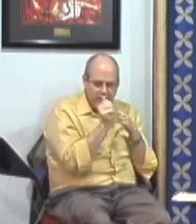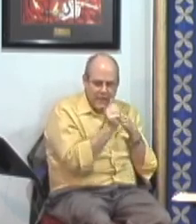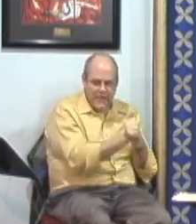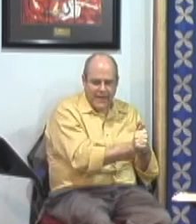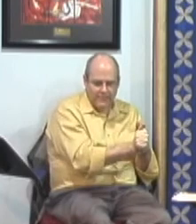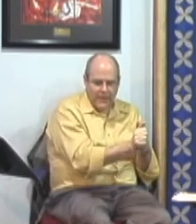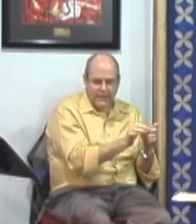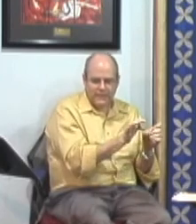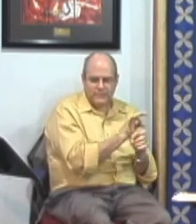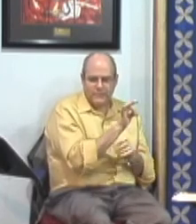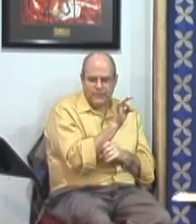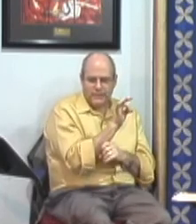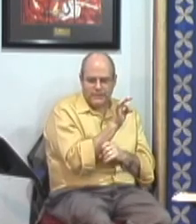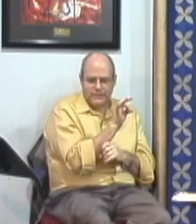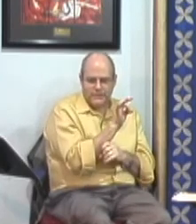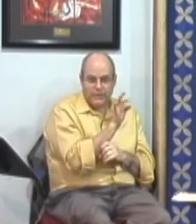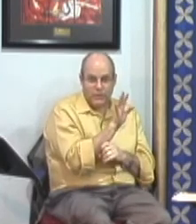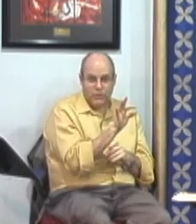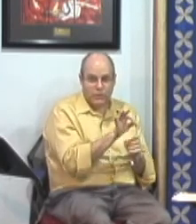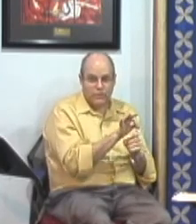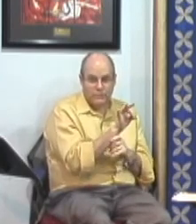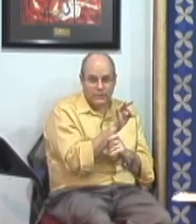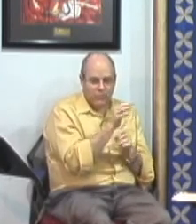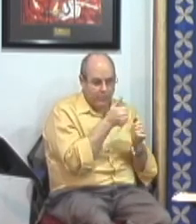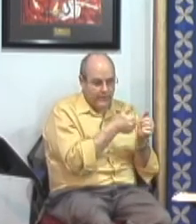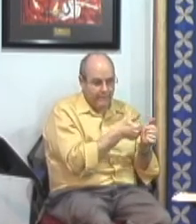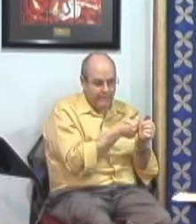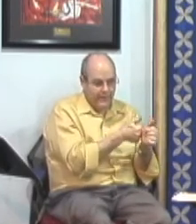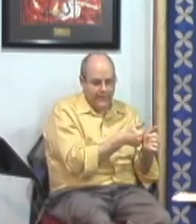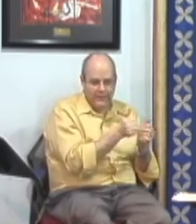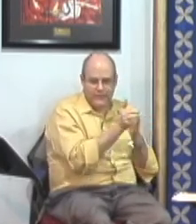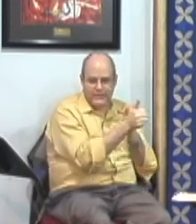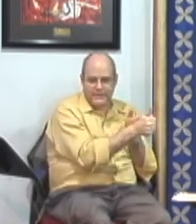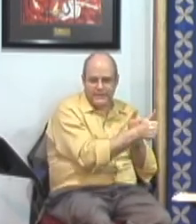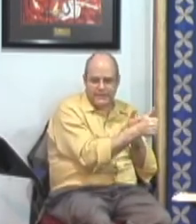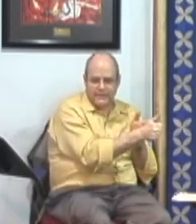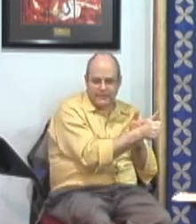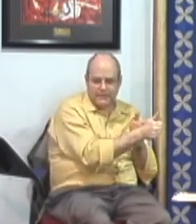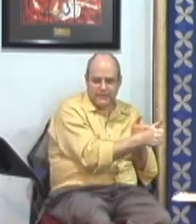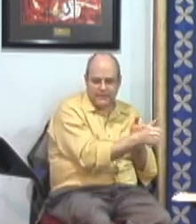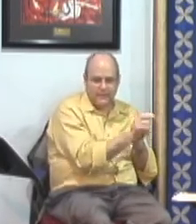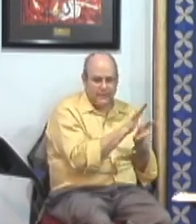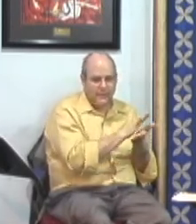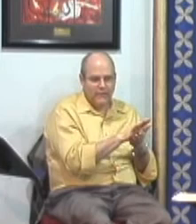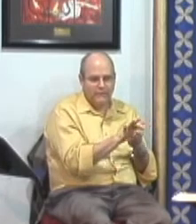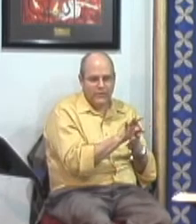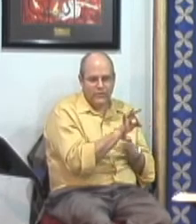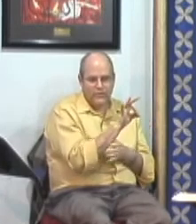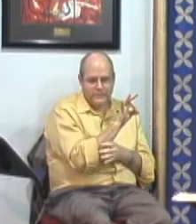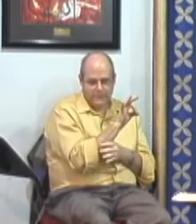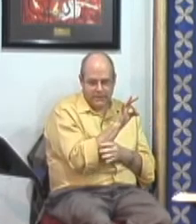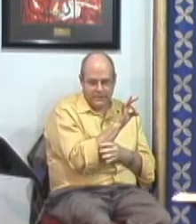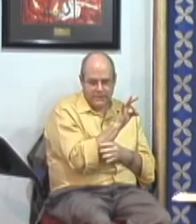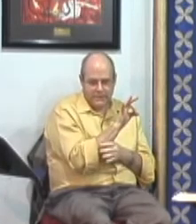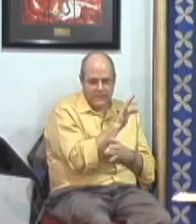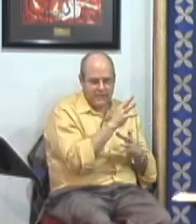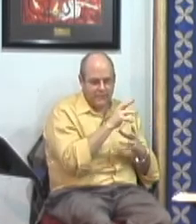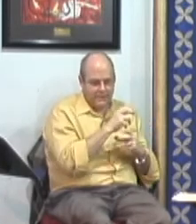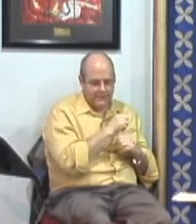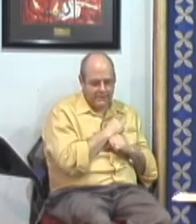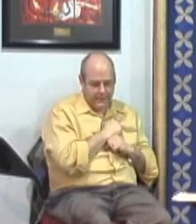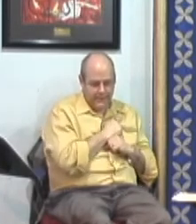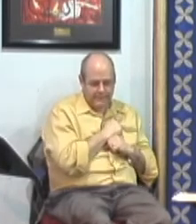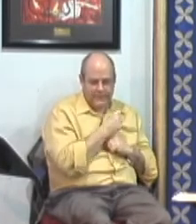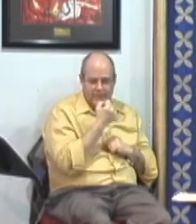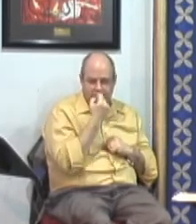the spirit. And your spirit would be following the leading of the Holy Spirit and receiving revelation